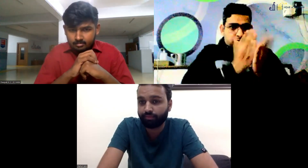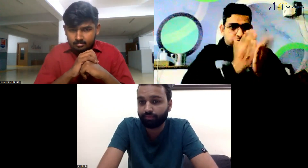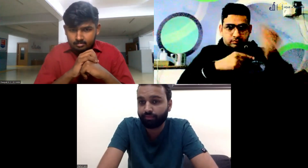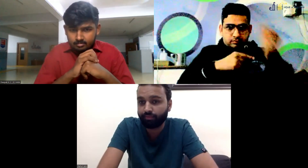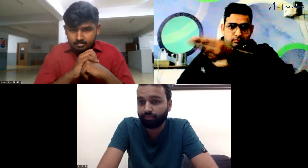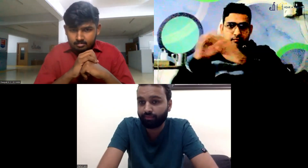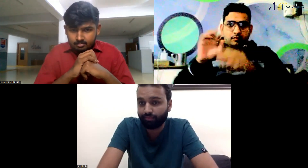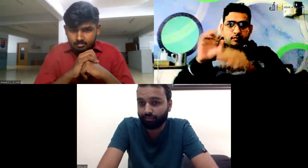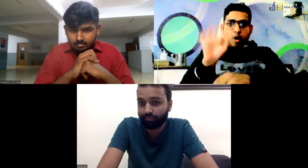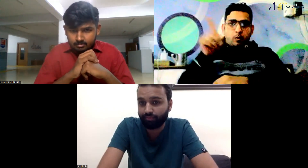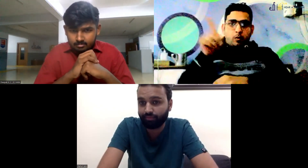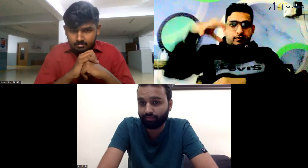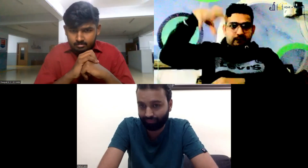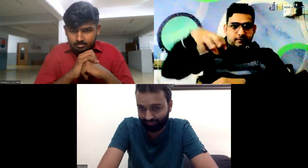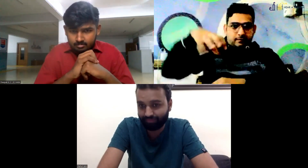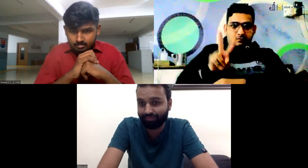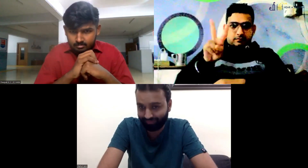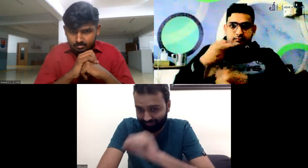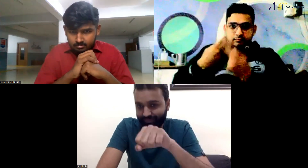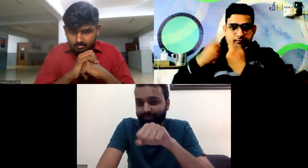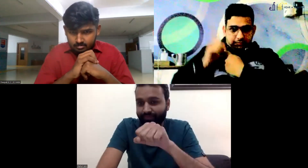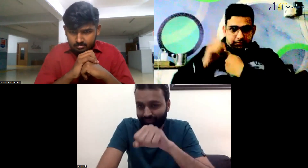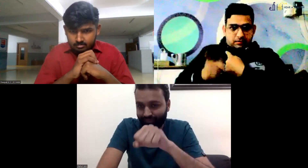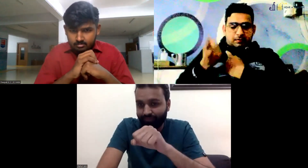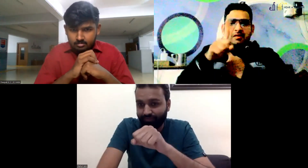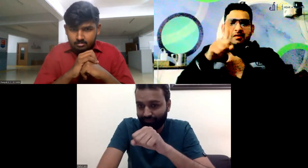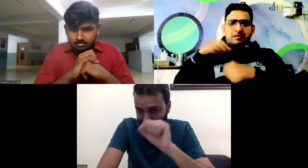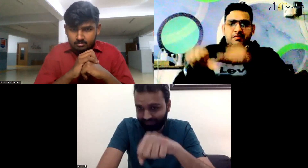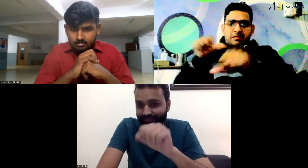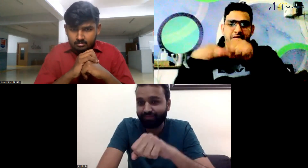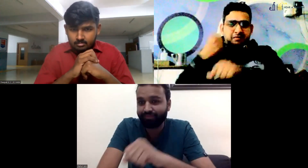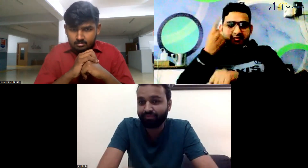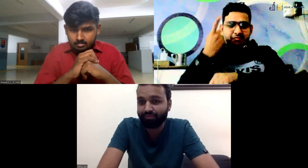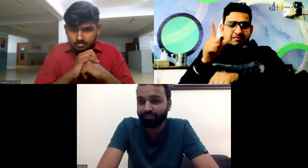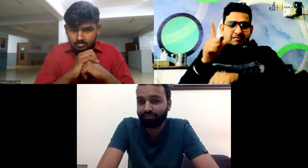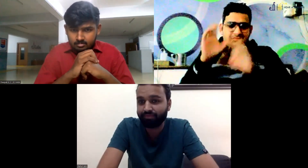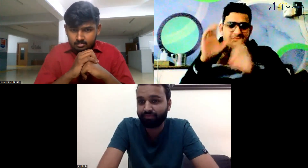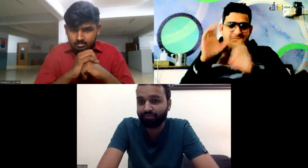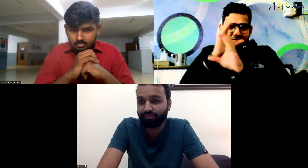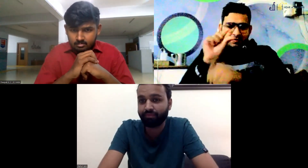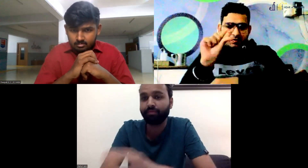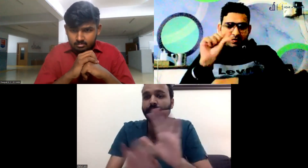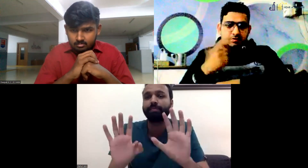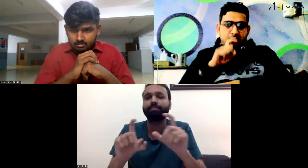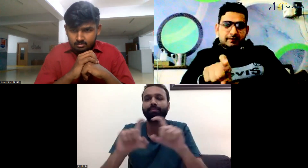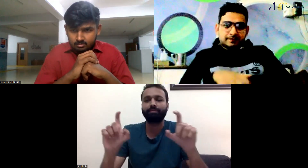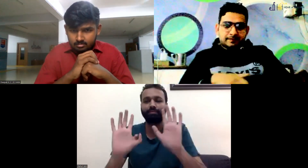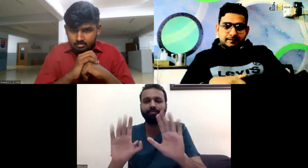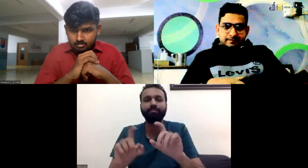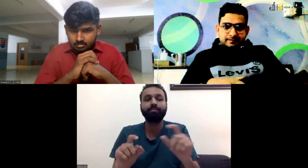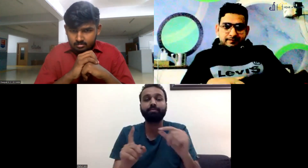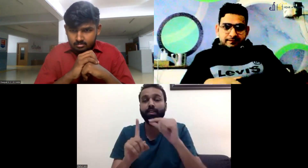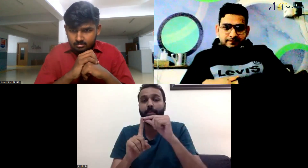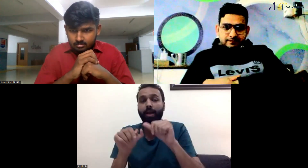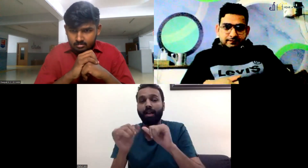have a visa. So you have to give your passport to the uh, required department and get, I don't